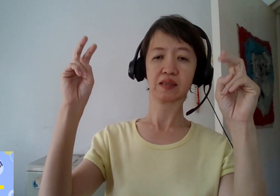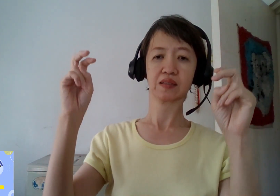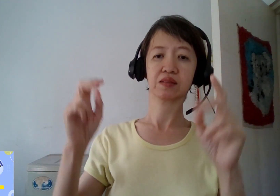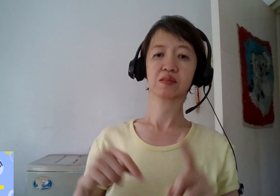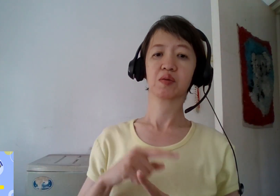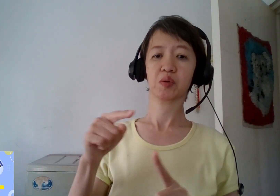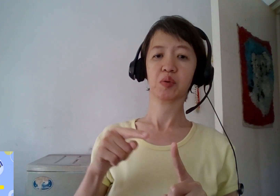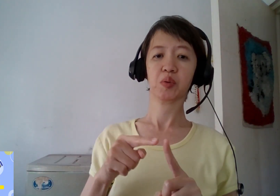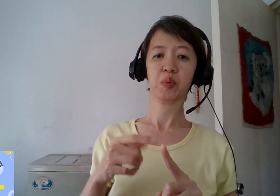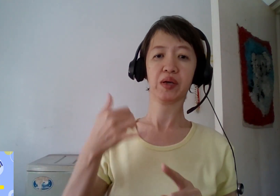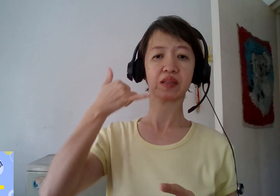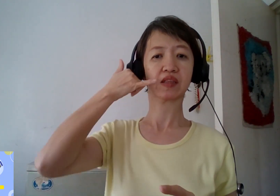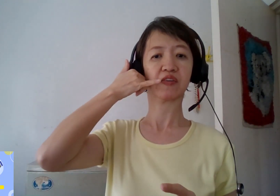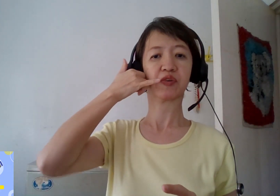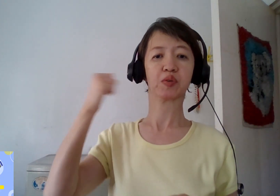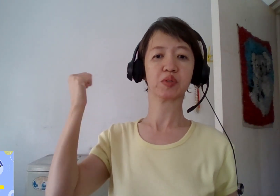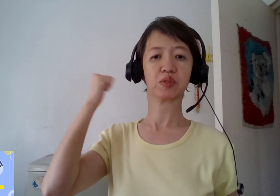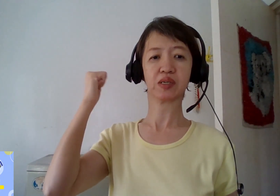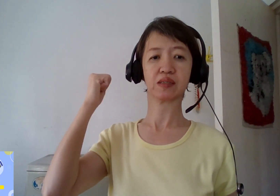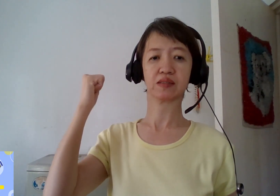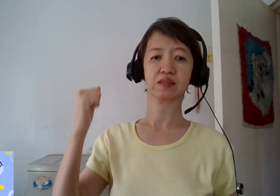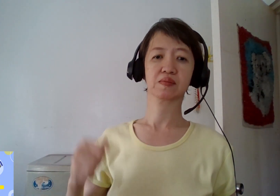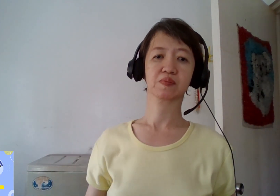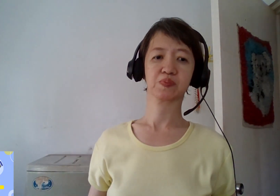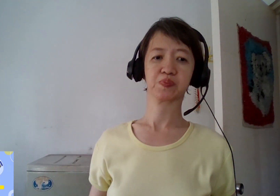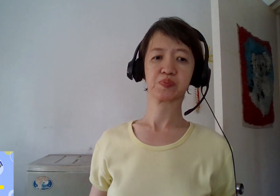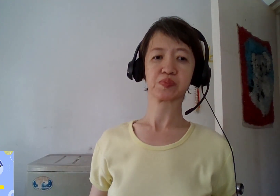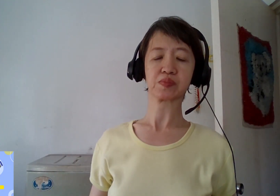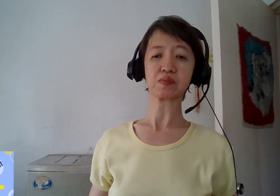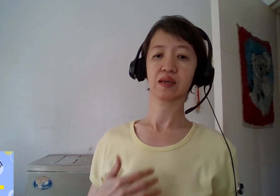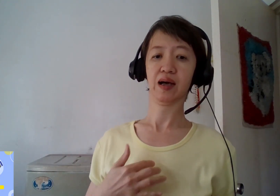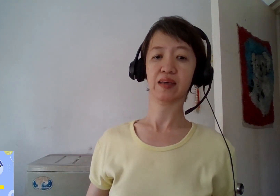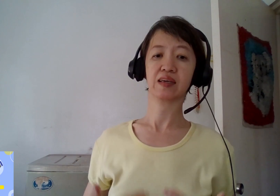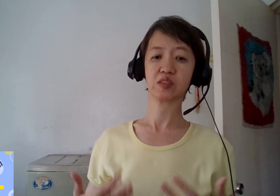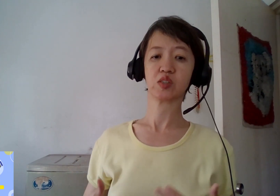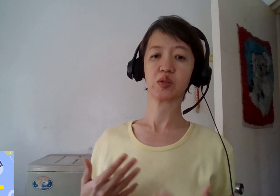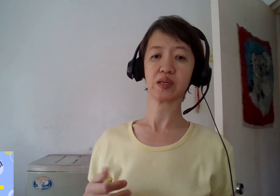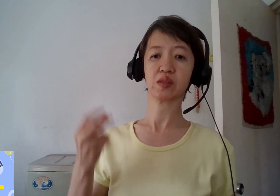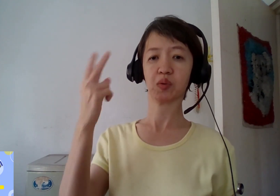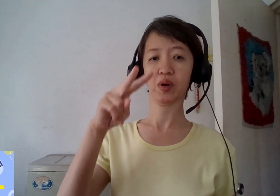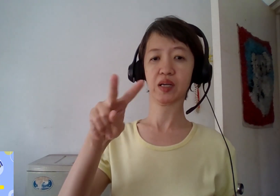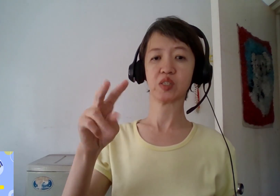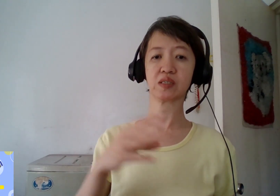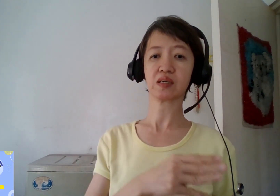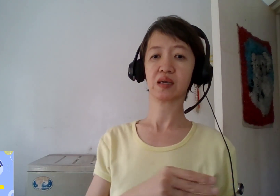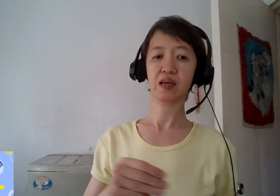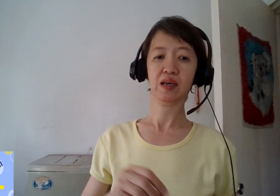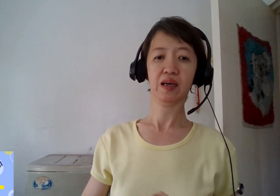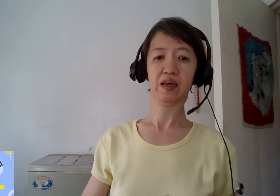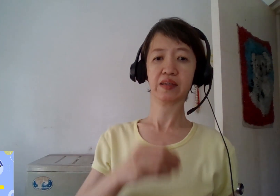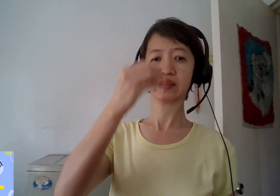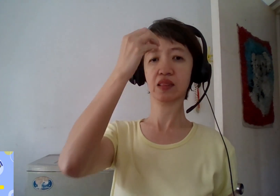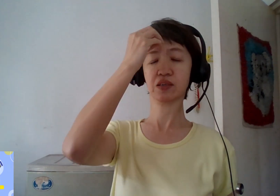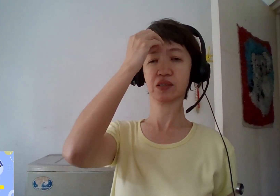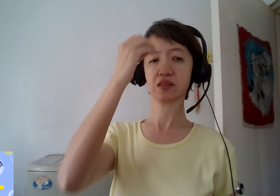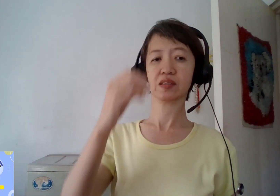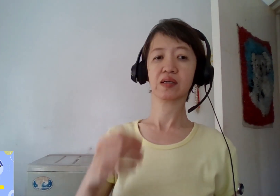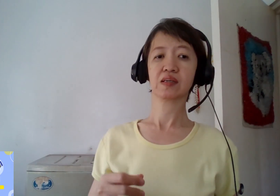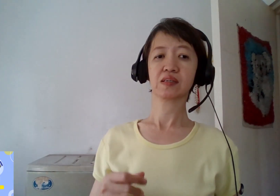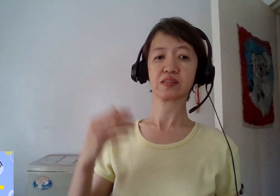titled When the Phone Rings. I enjoyed watching and learned